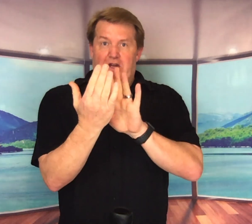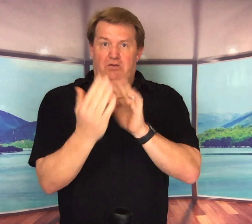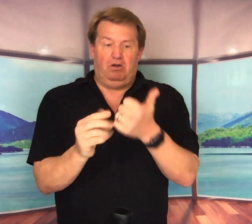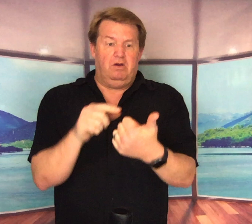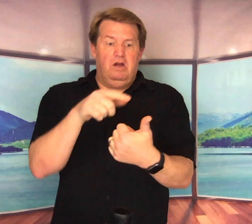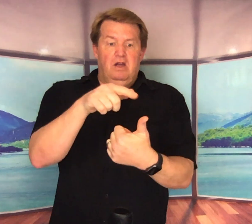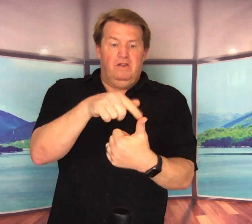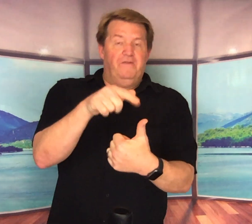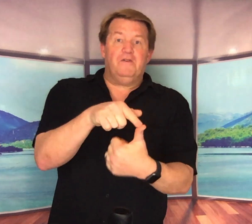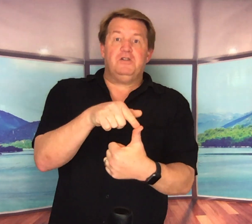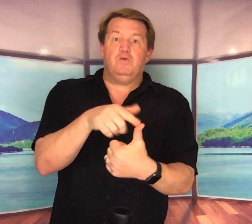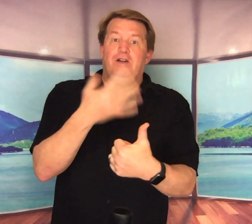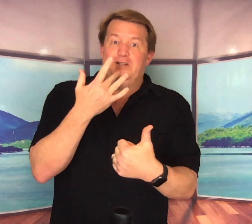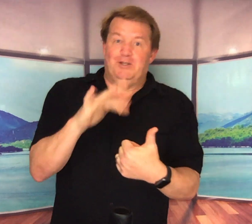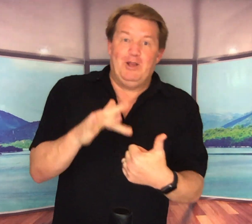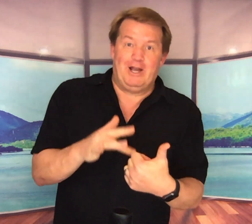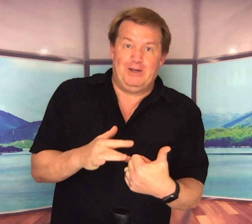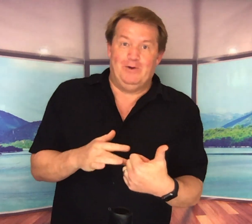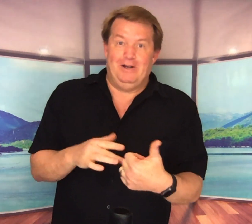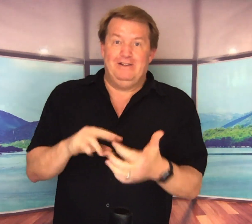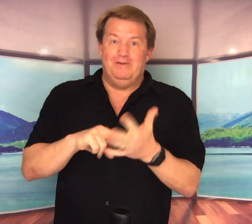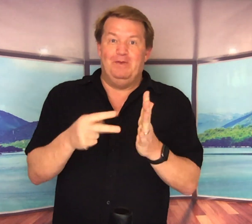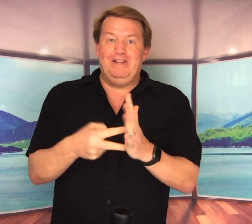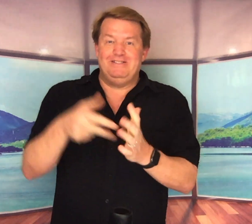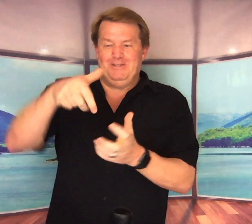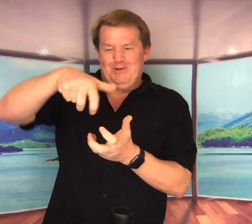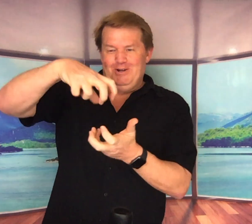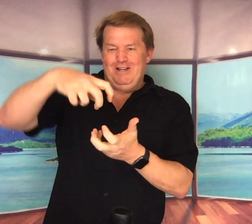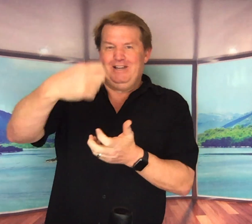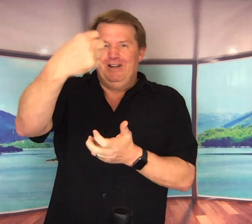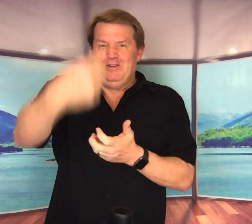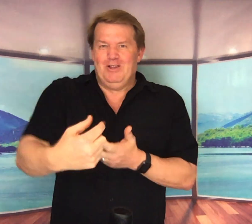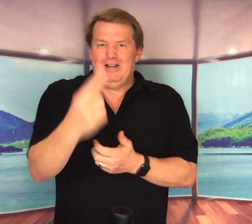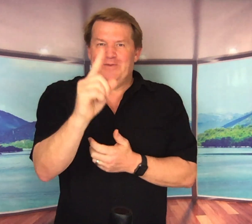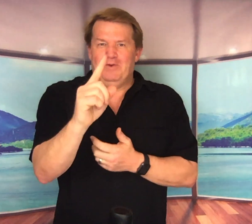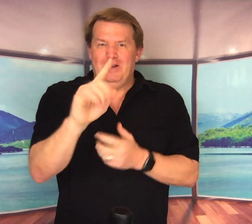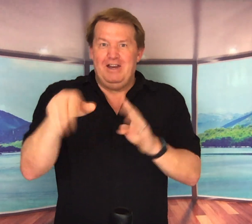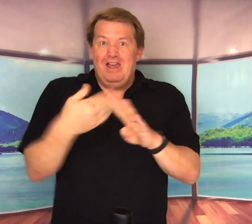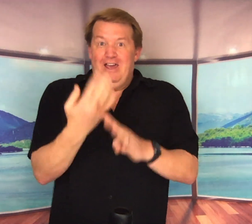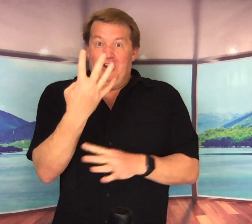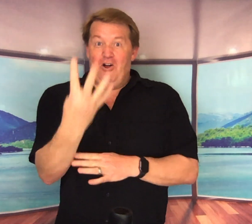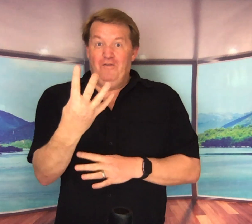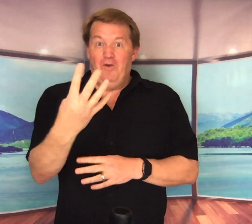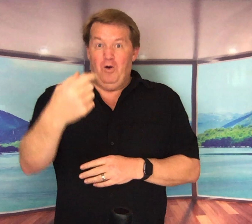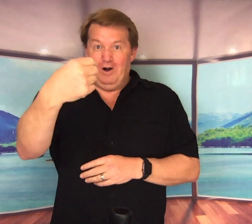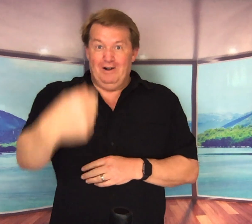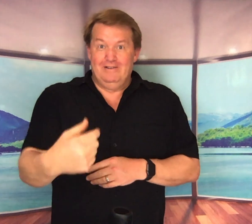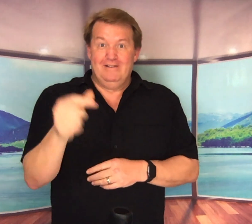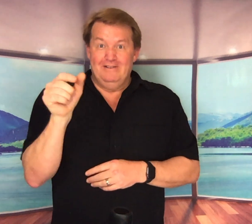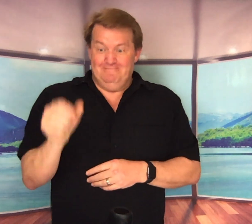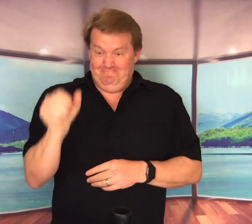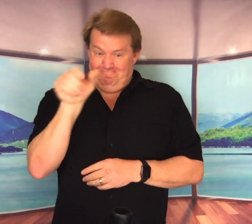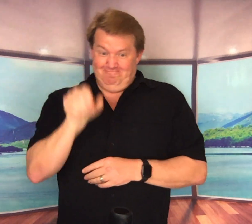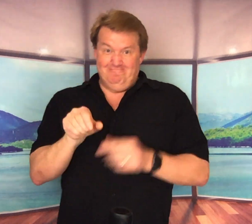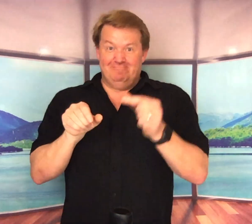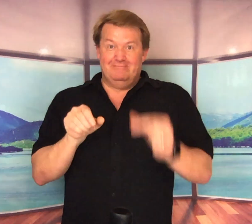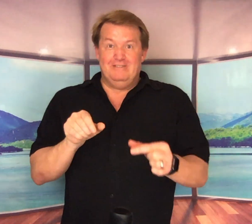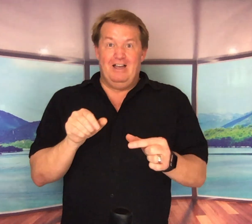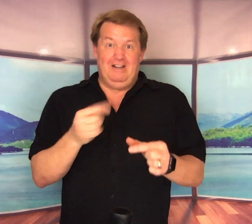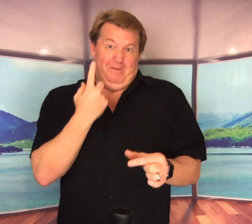encounter. The first one is the lucky one. It means you turn it, you line up 1, and all 4 line up,